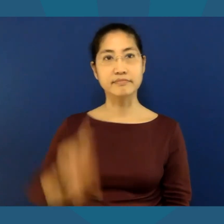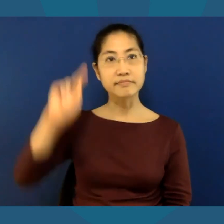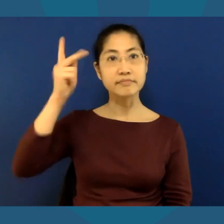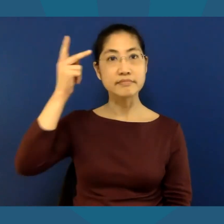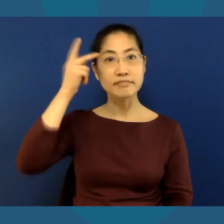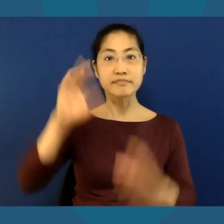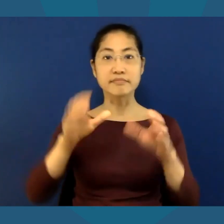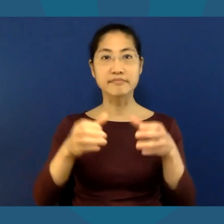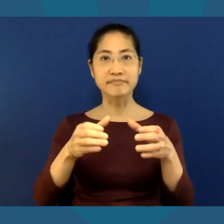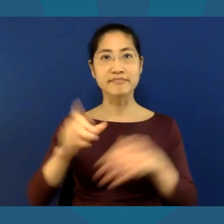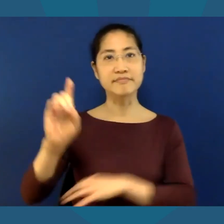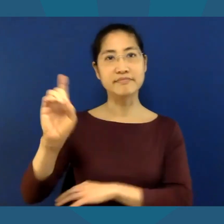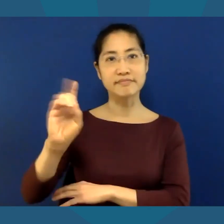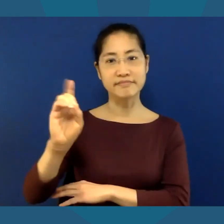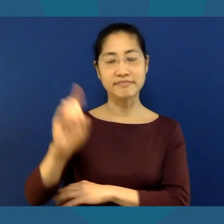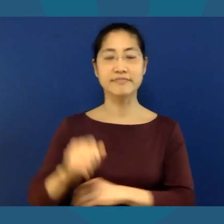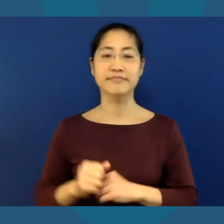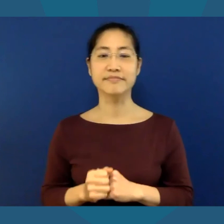Party, Democratic.